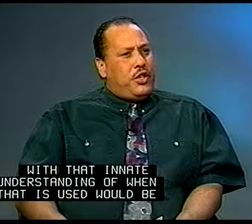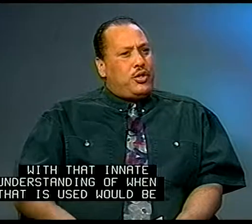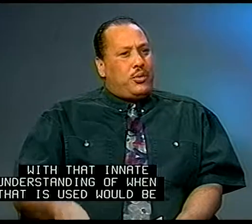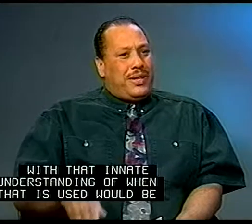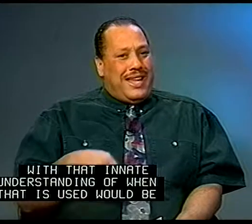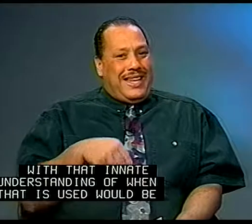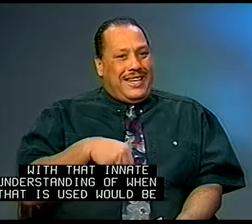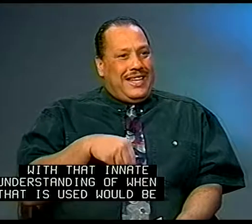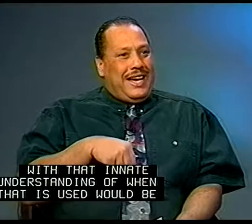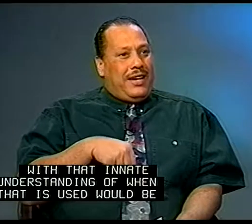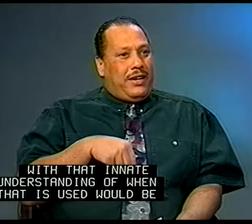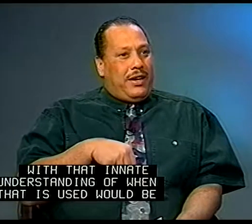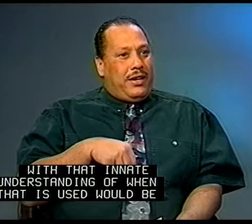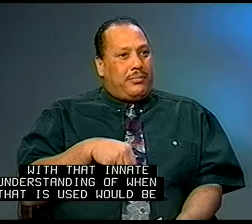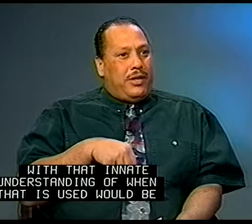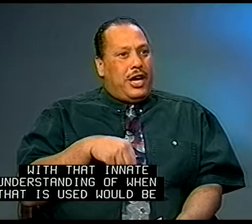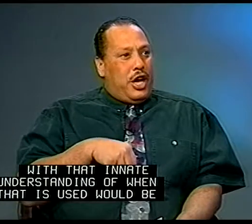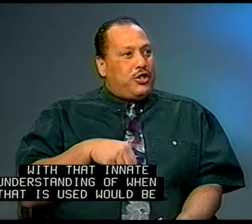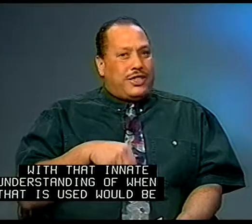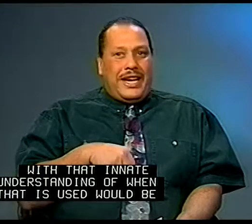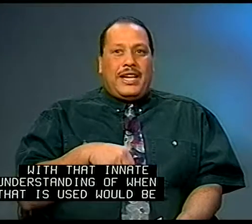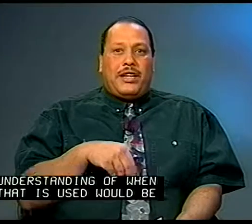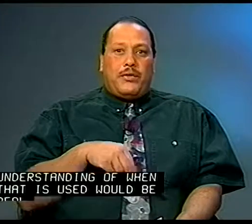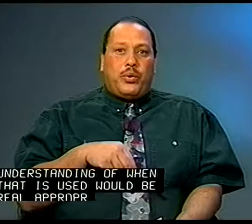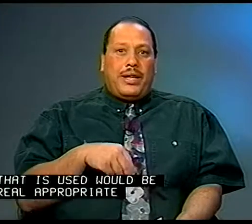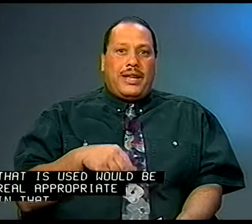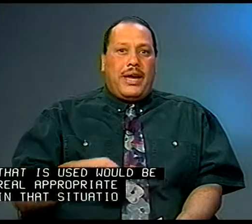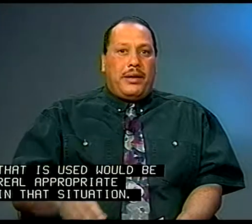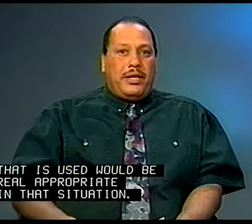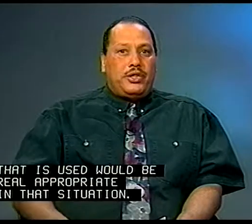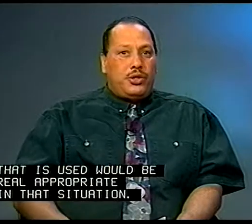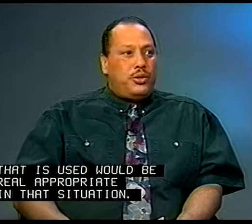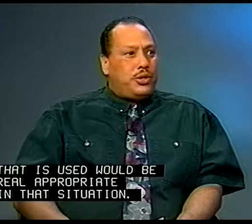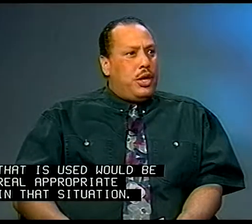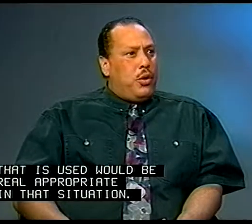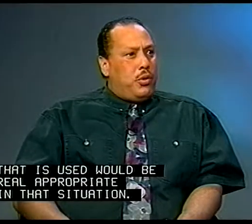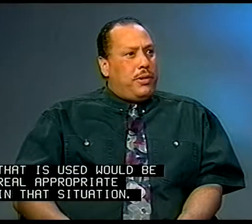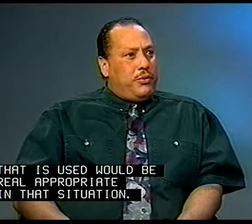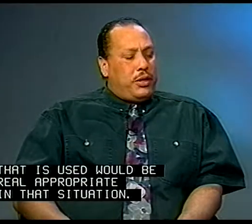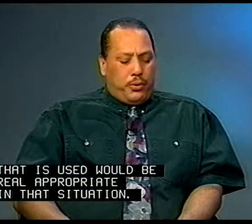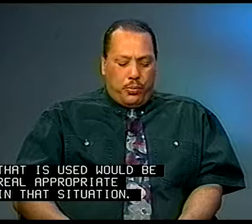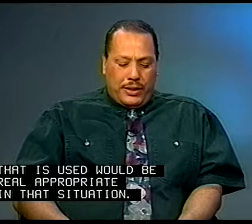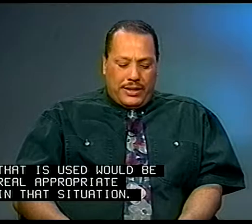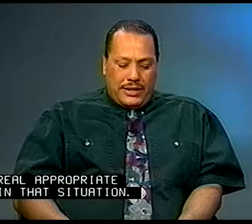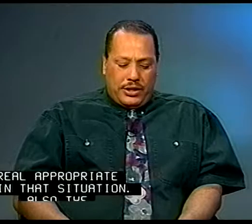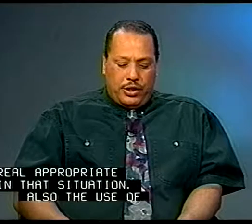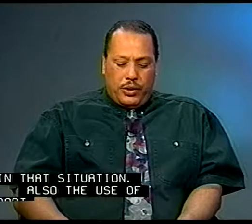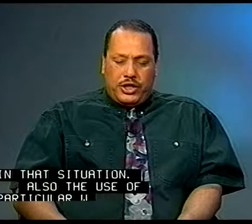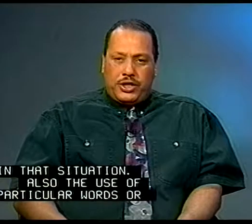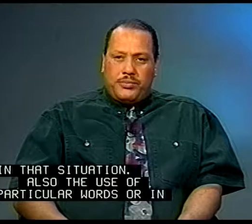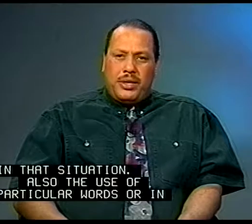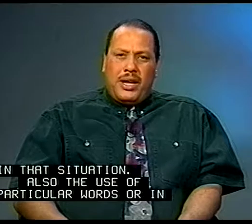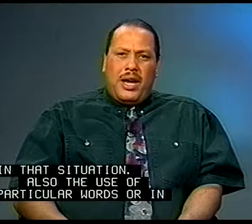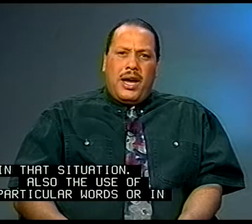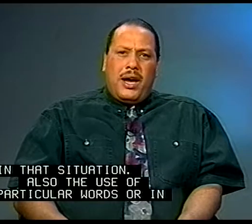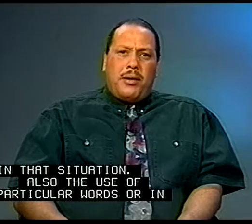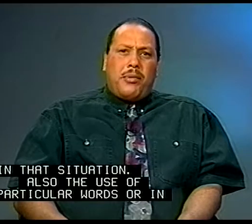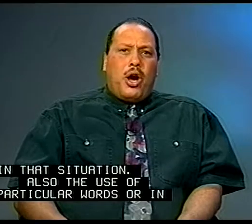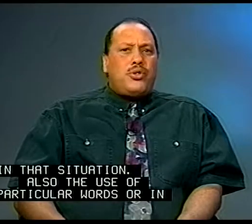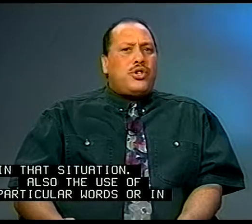individual with that innate understanding of when that is used would be real appropriate in that situation. Also,